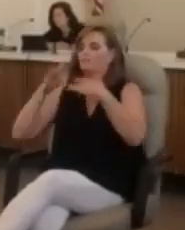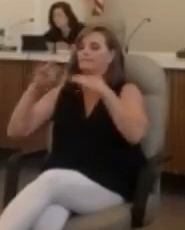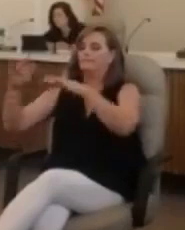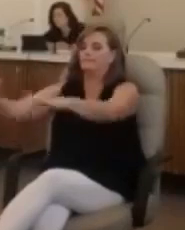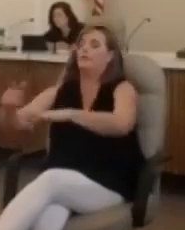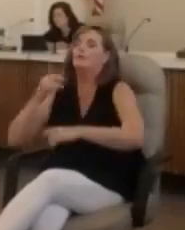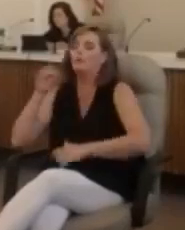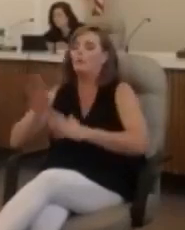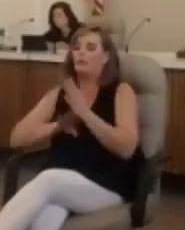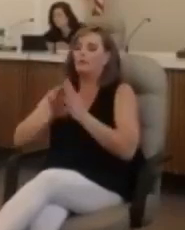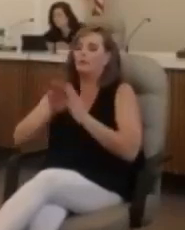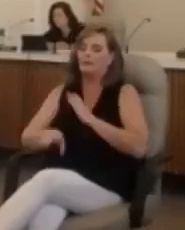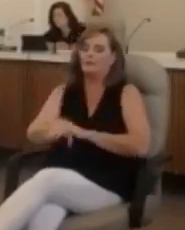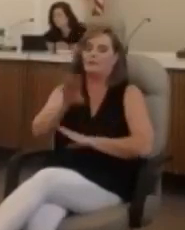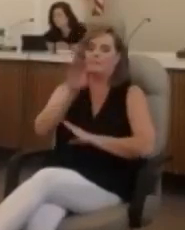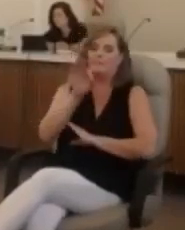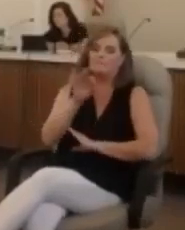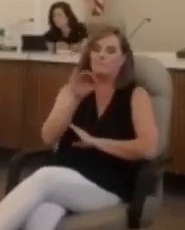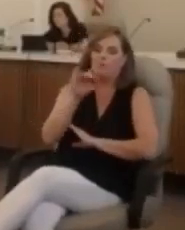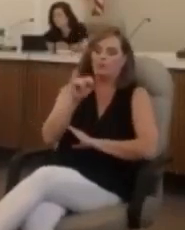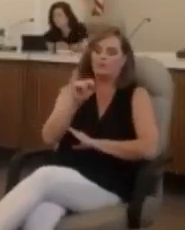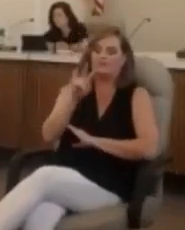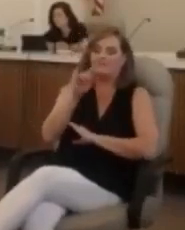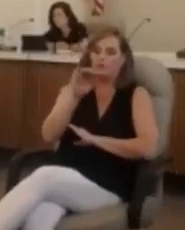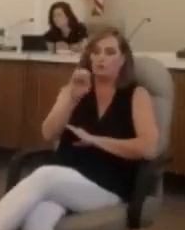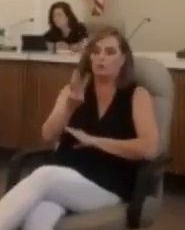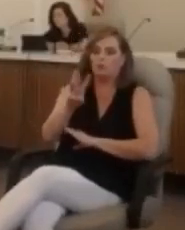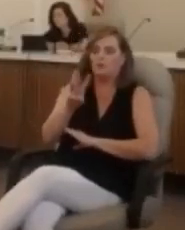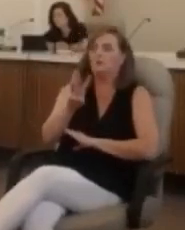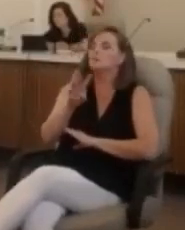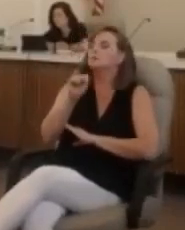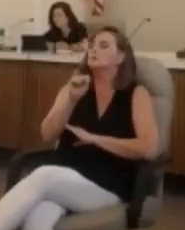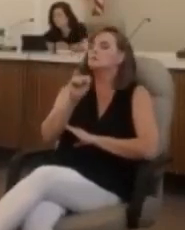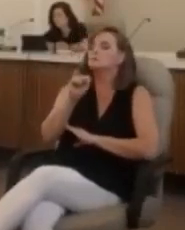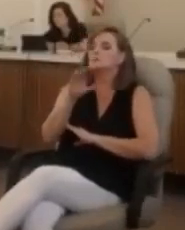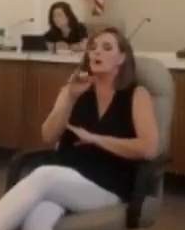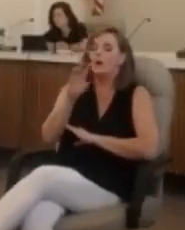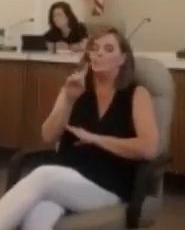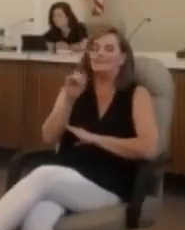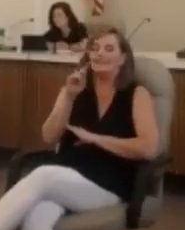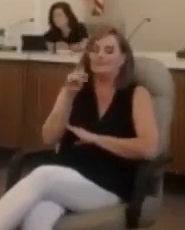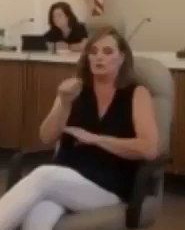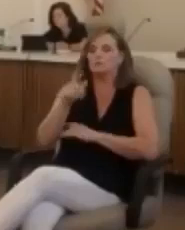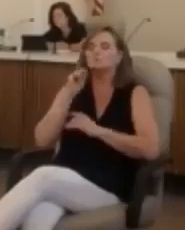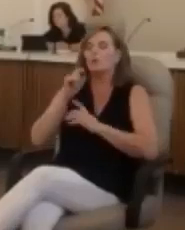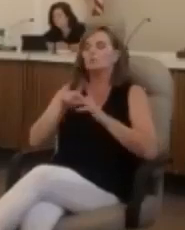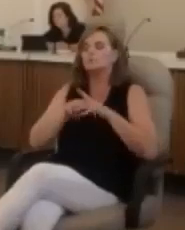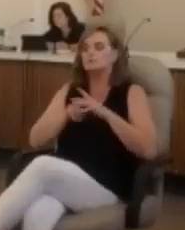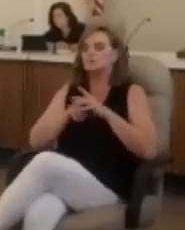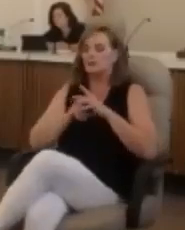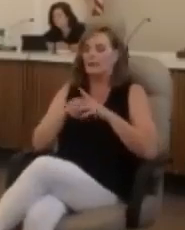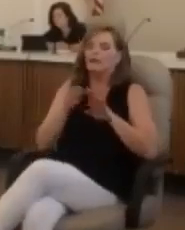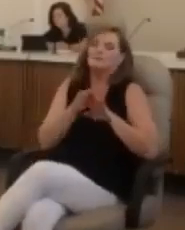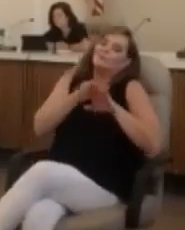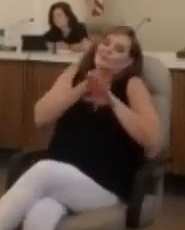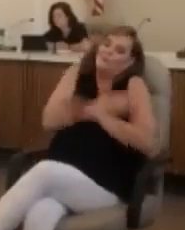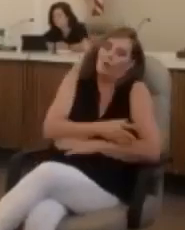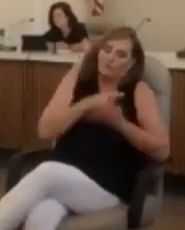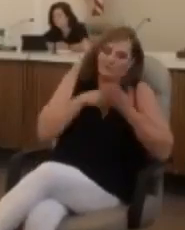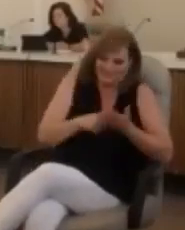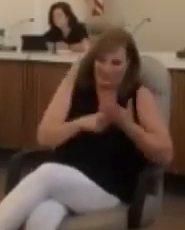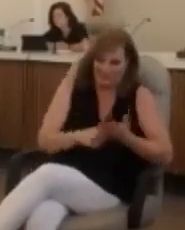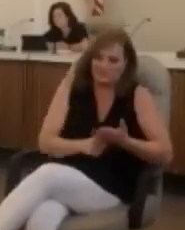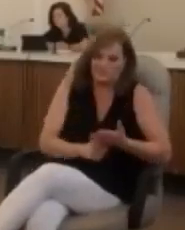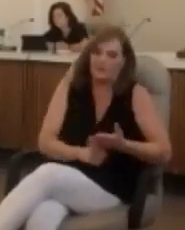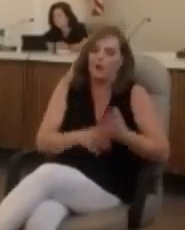of Forest View subdivision. Second. So before we get in on the discussion pertaining to